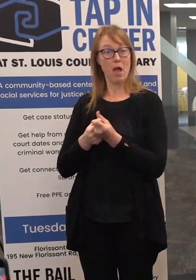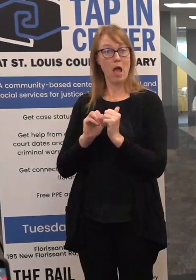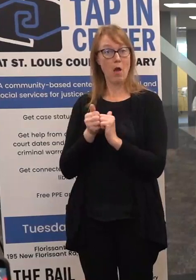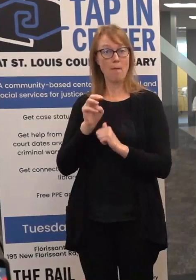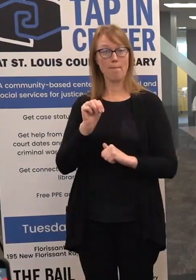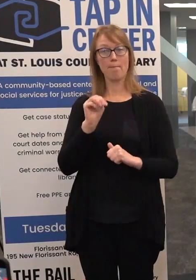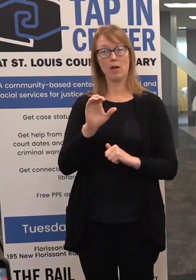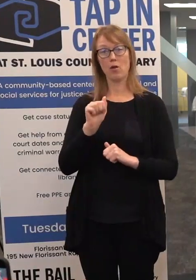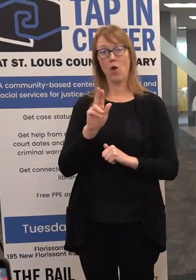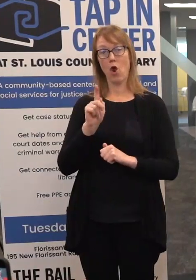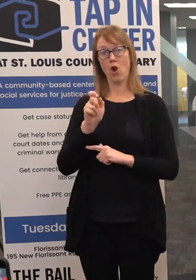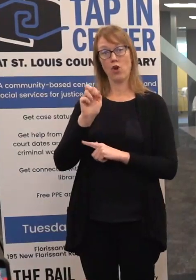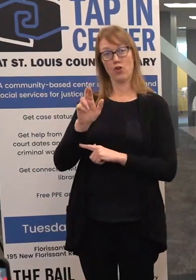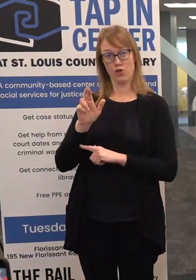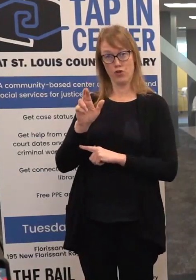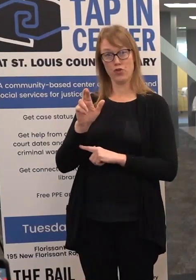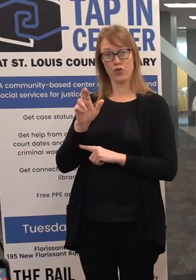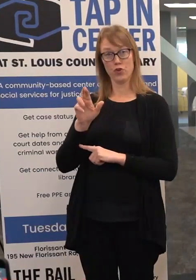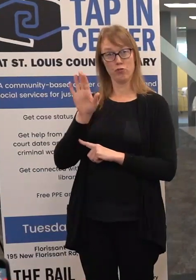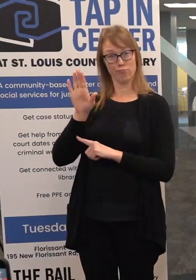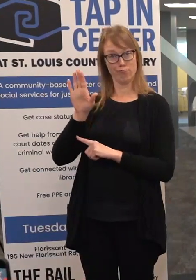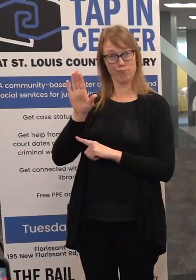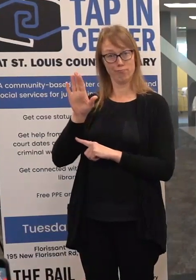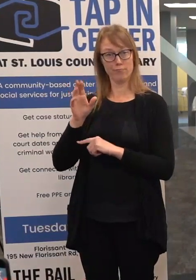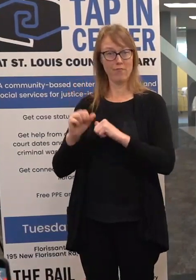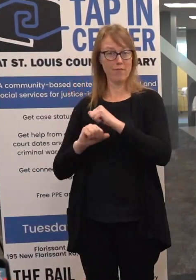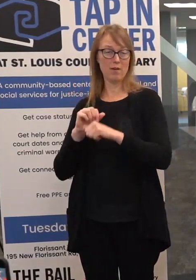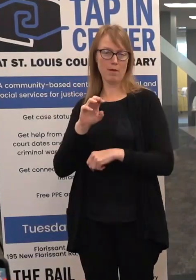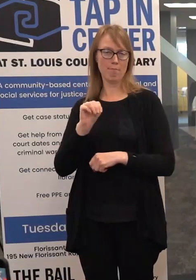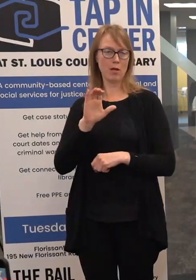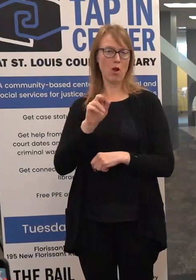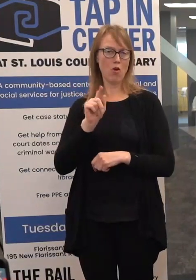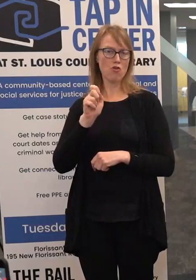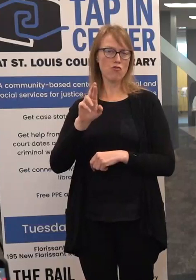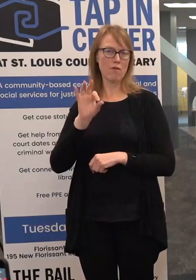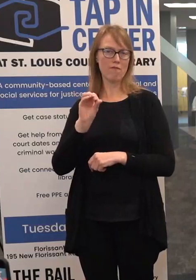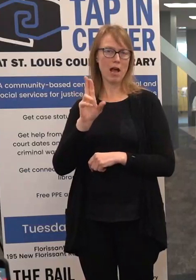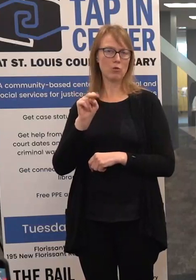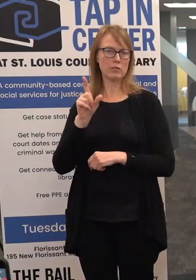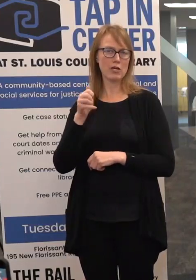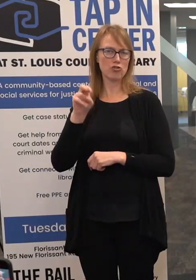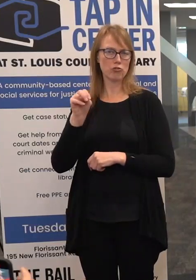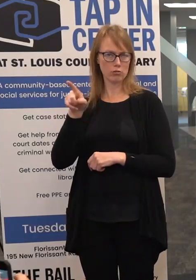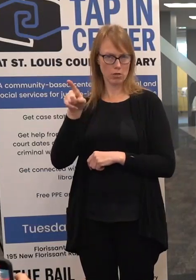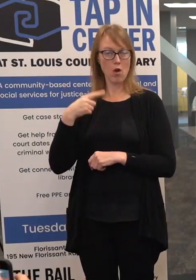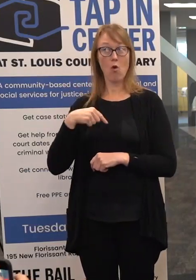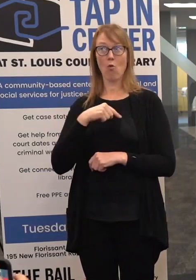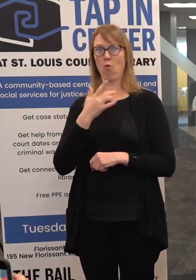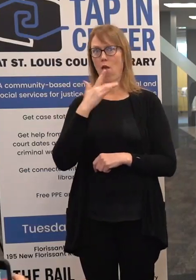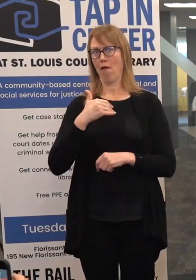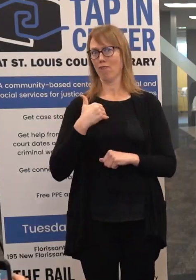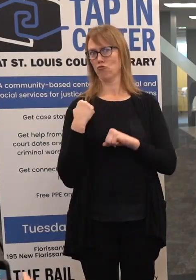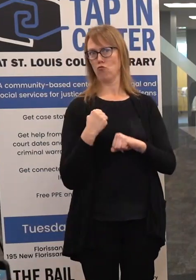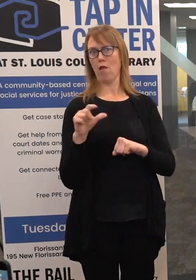wouldn't want to see any stress on the library system because they provide us the space. We're lucky to have a strong and vibrant library system in St.